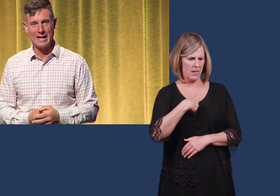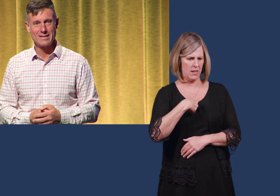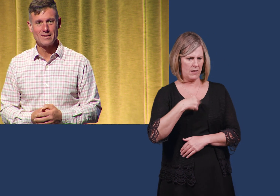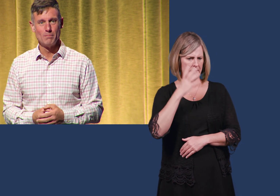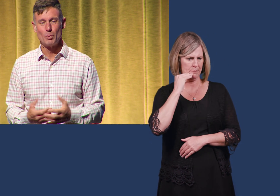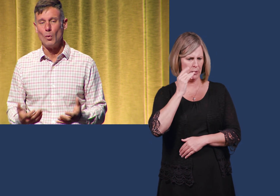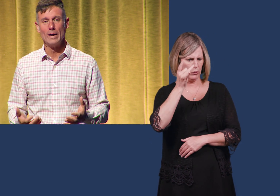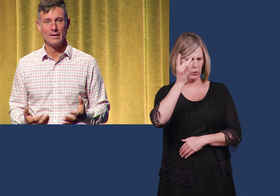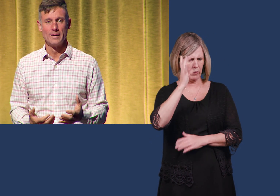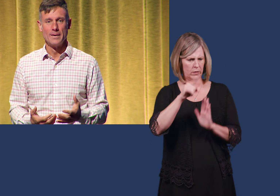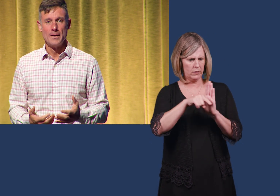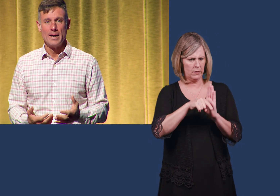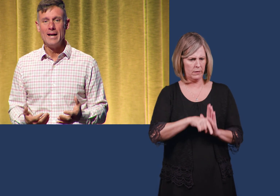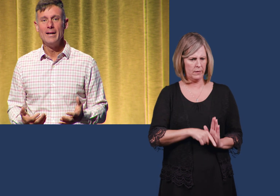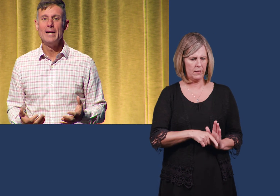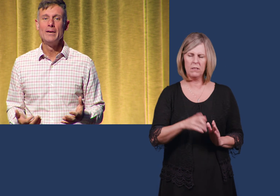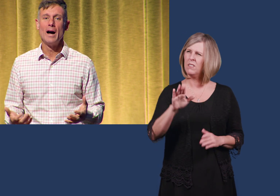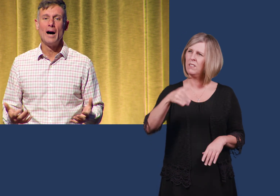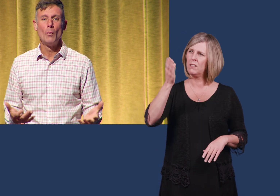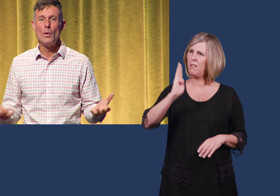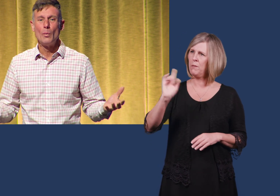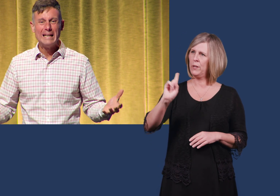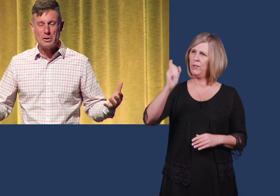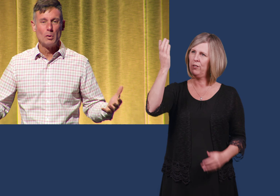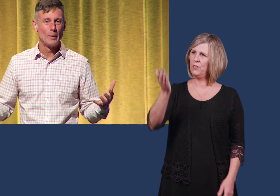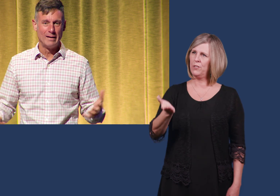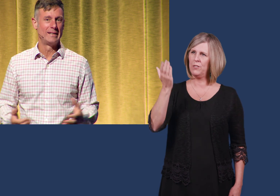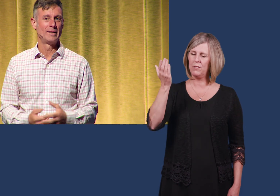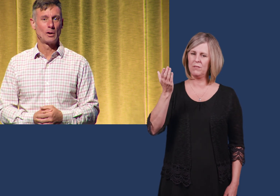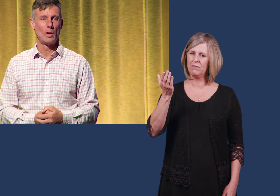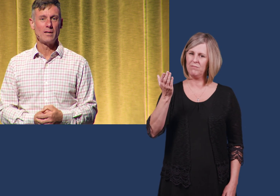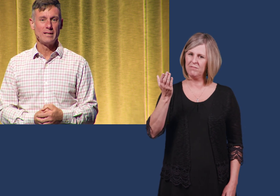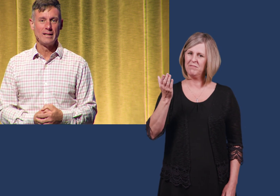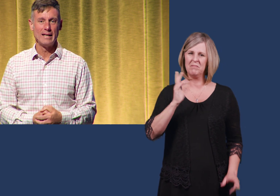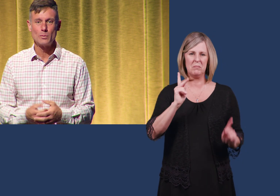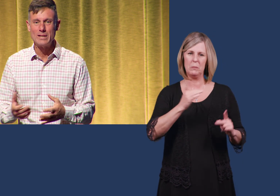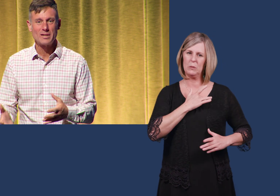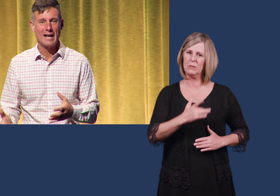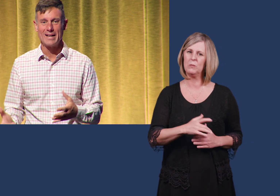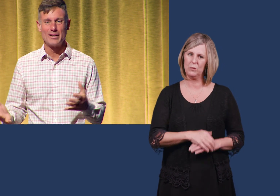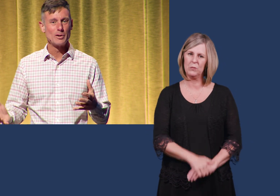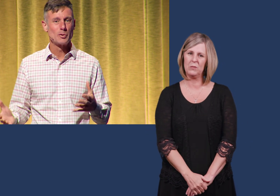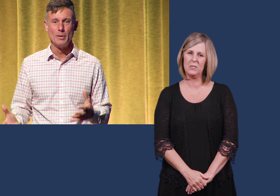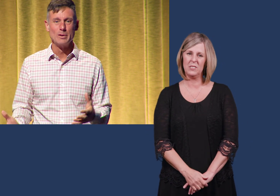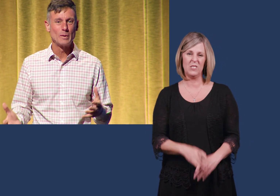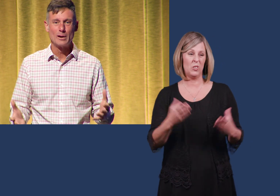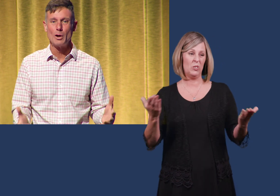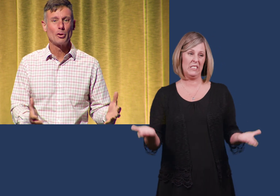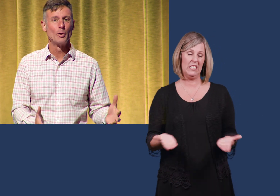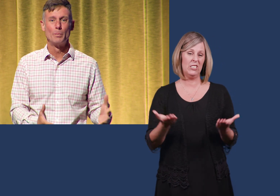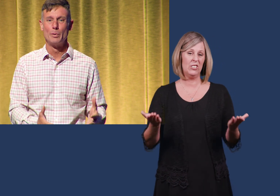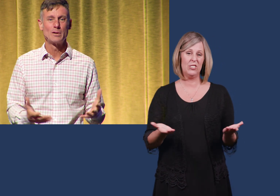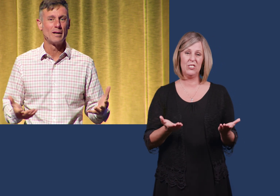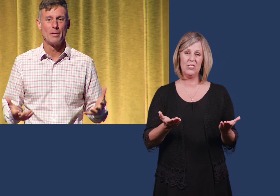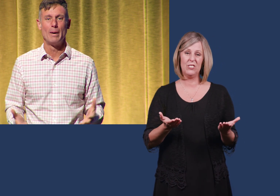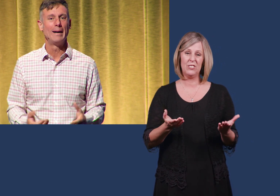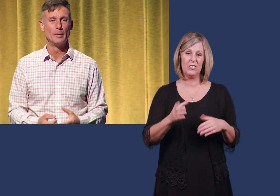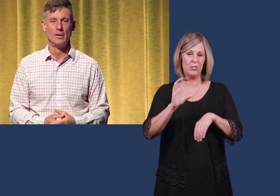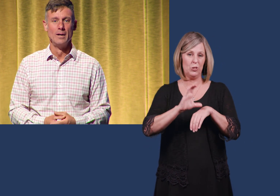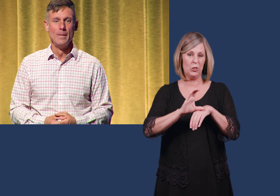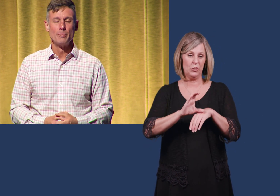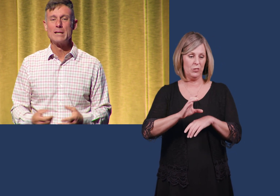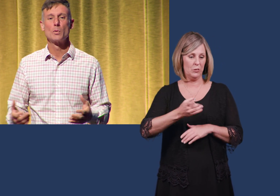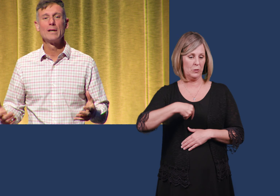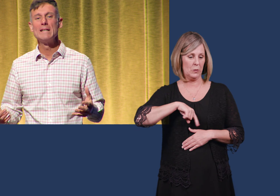with at some point. What we do around here at The Crossing is we just kind of, in our sermons, we go through books of the